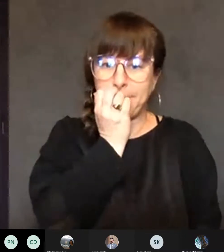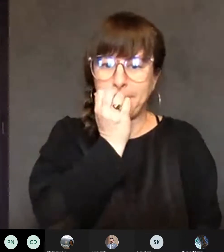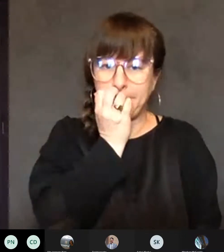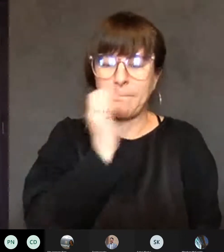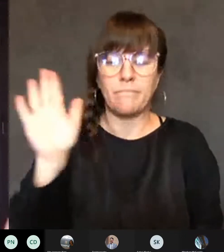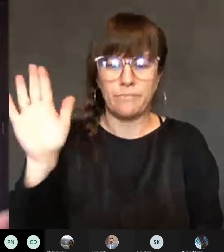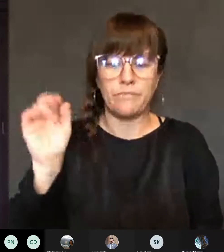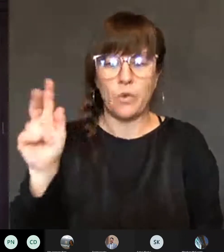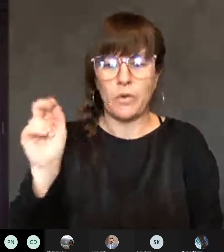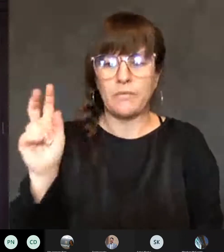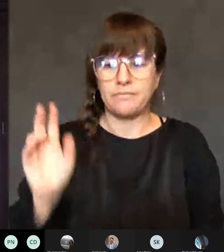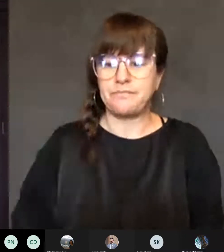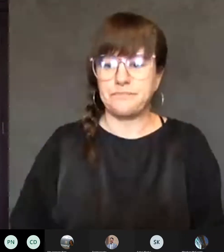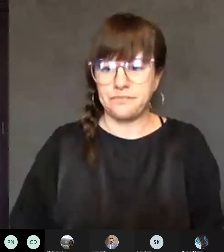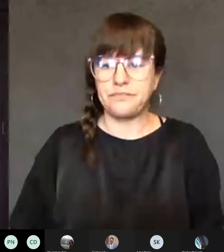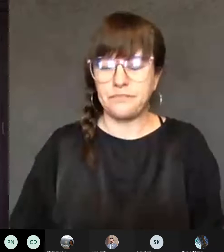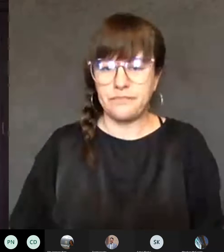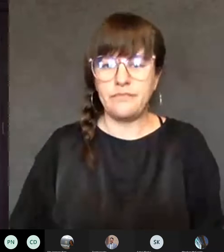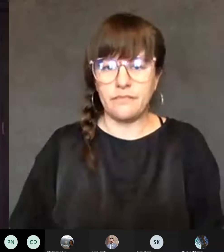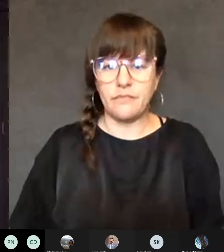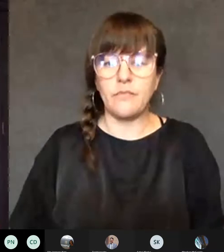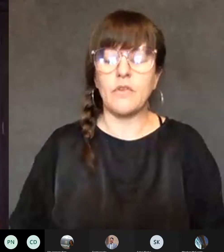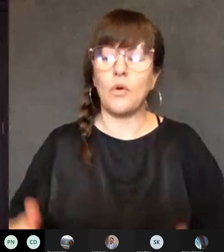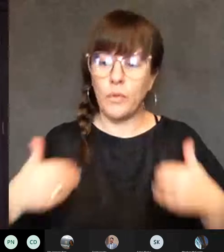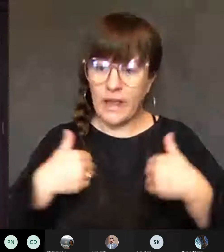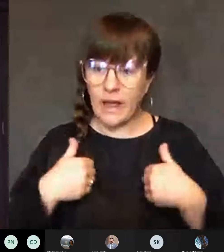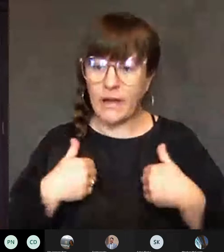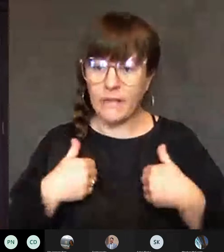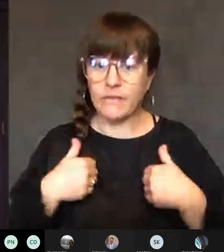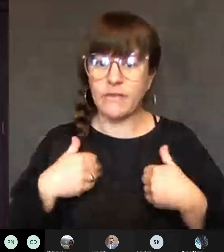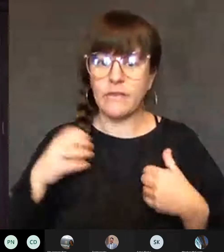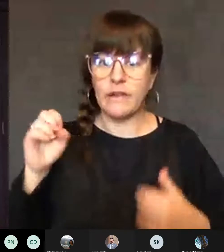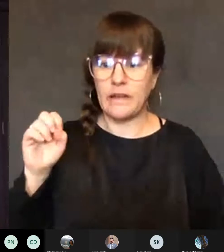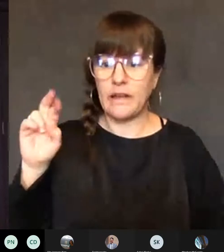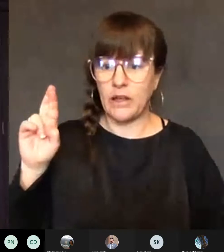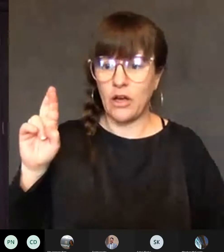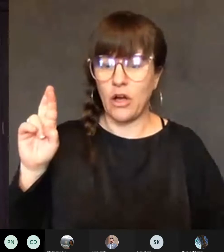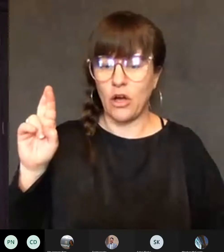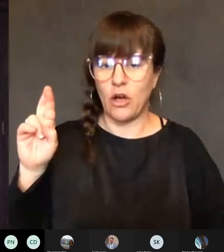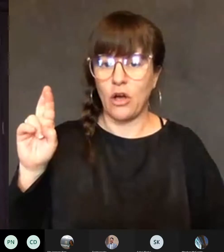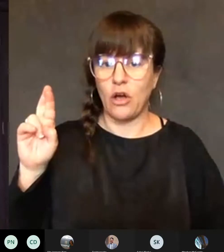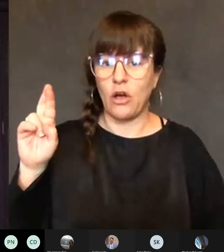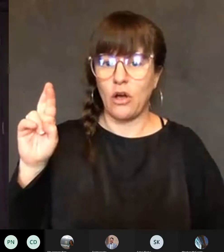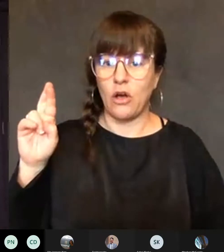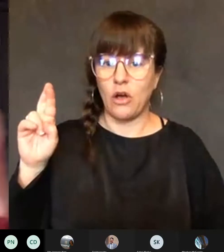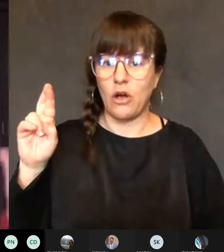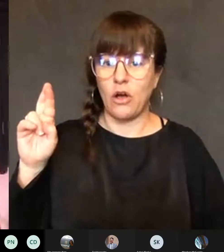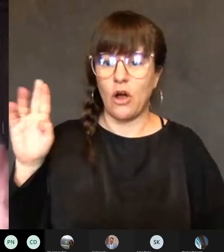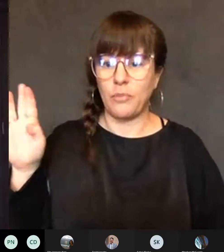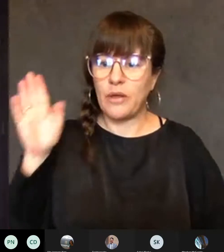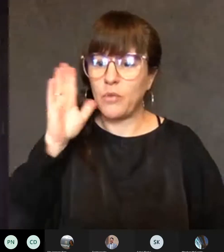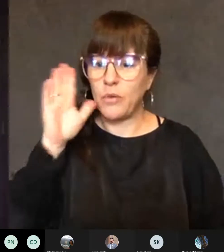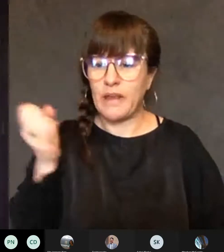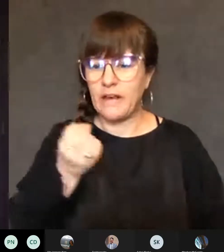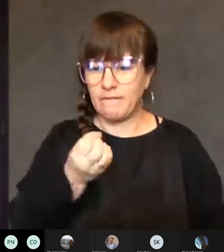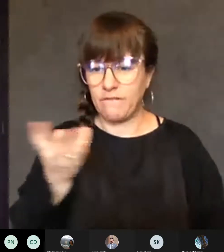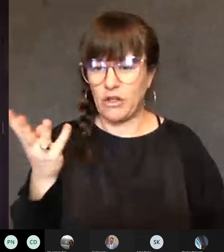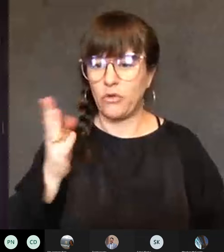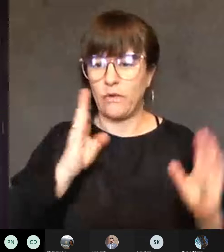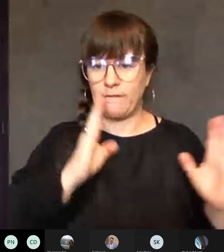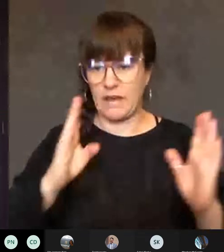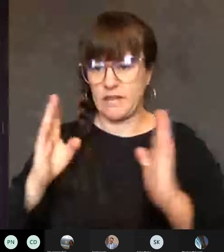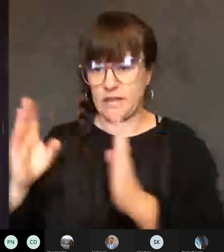people they'll be able to breathe a sigh of relief. So the ERP is going to be in a few phases. Obviously you can't just throw all that up in the air at